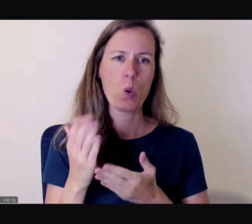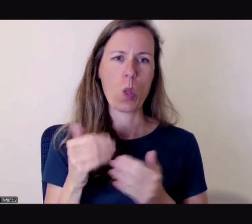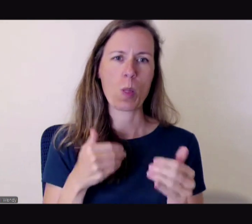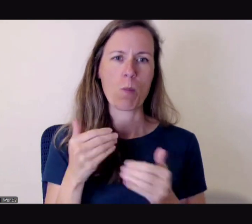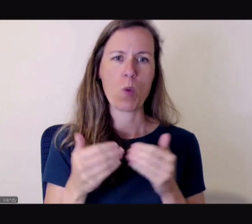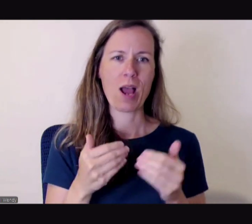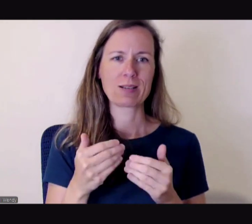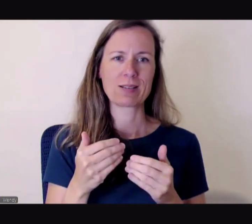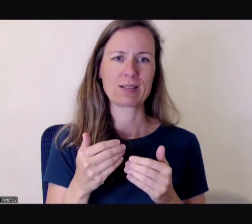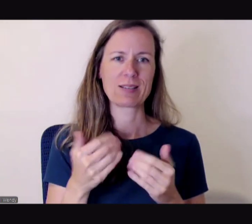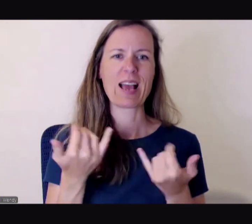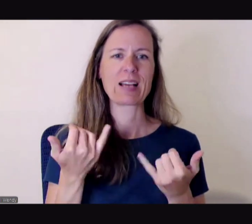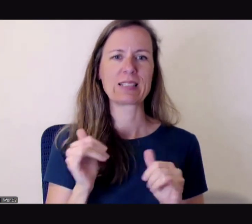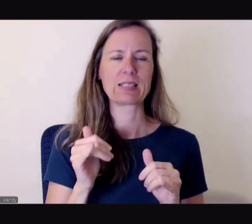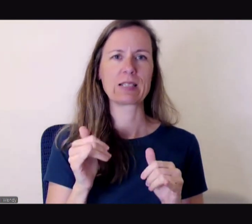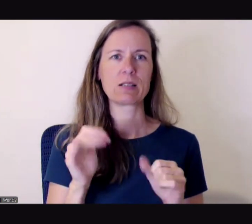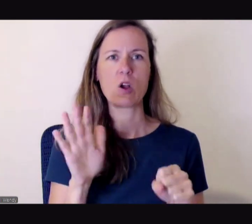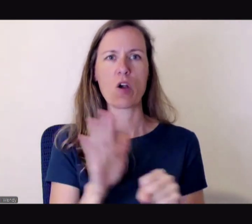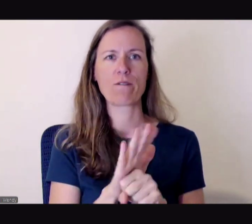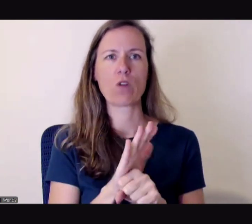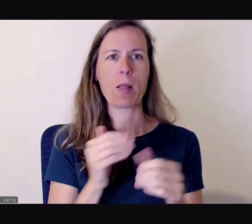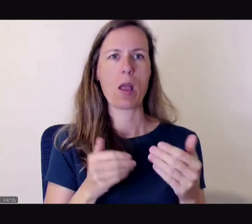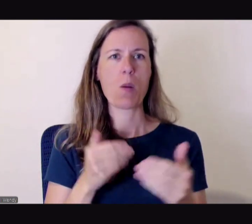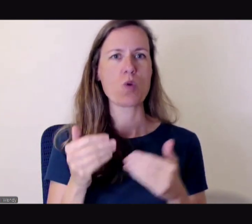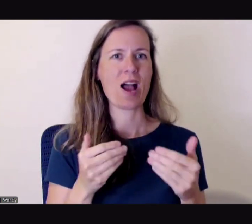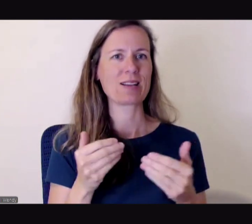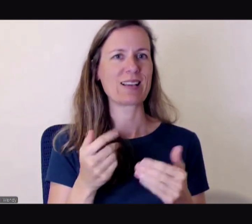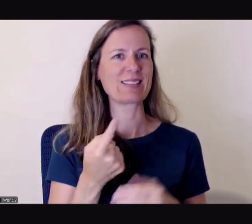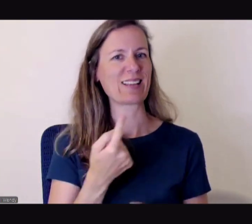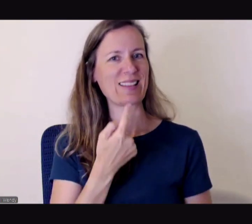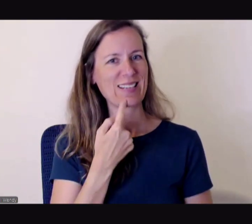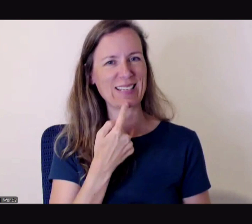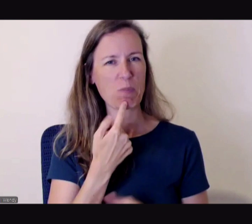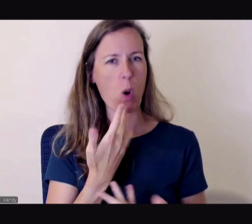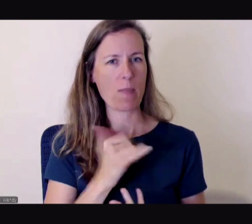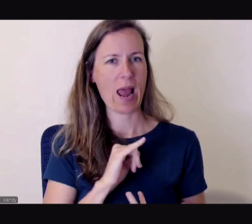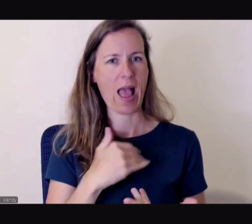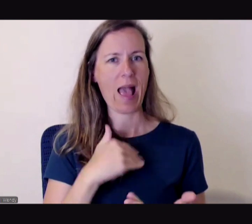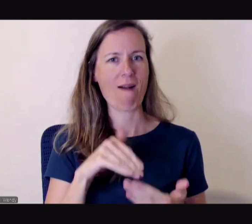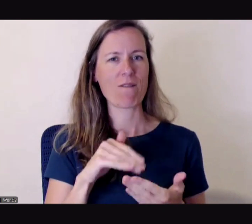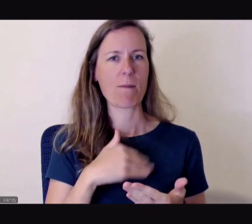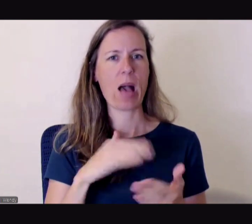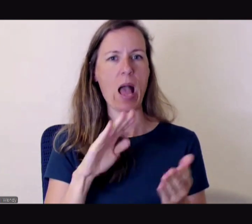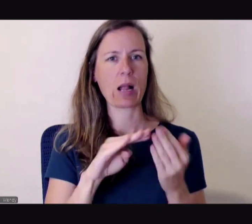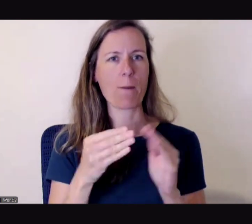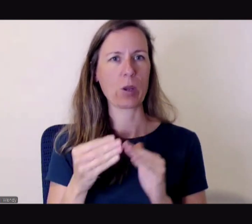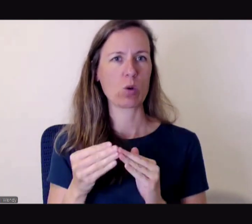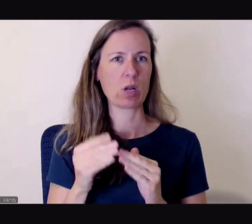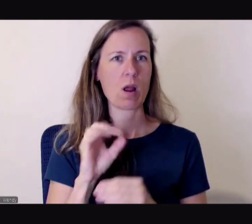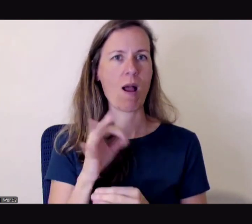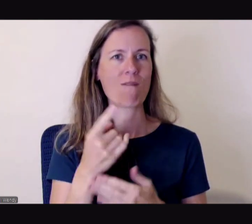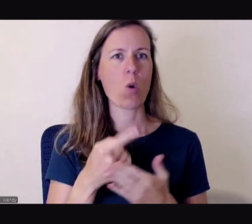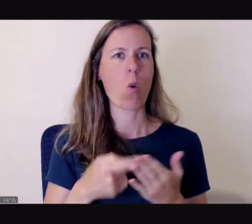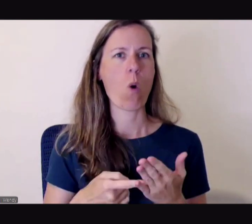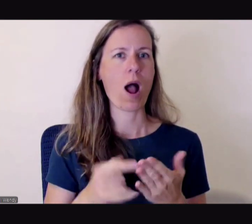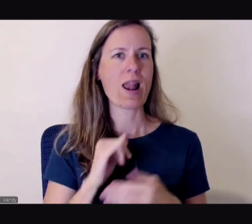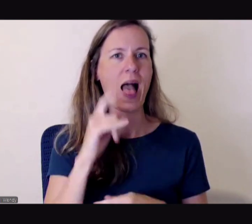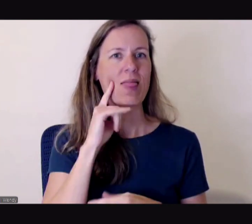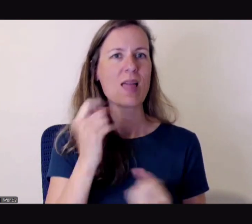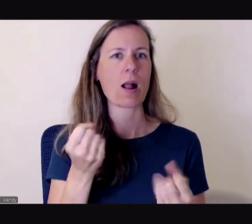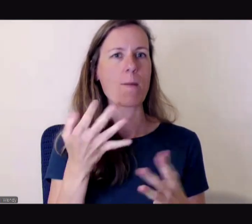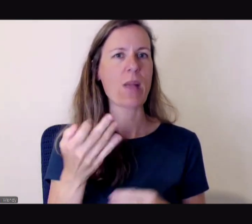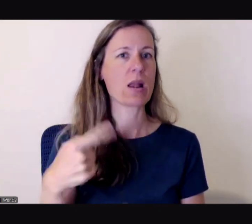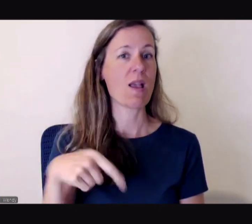trying to fully process the amount of disappointment that I have in my community, and what I think many of us have gone